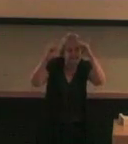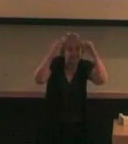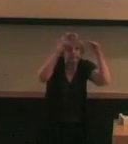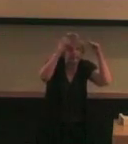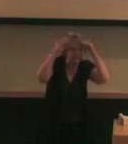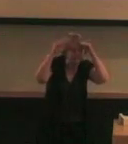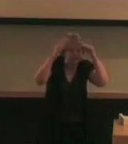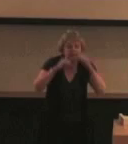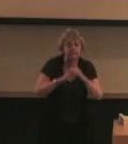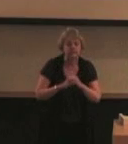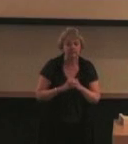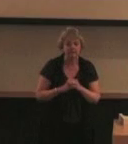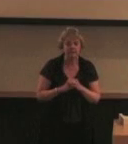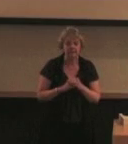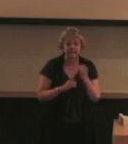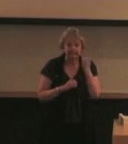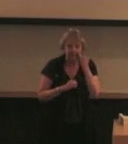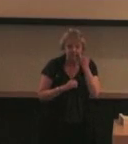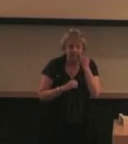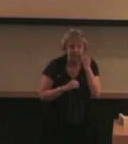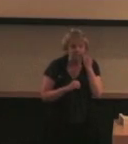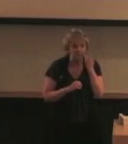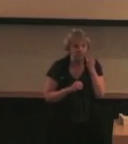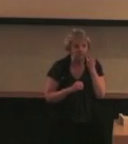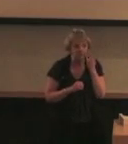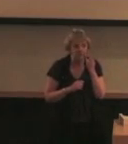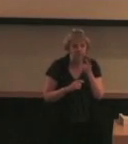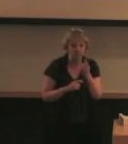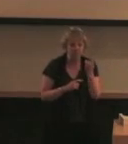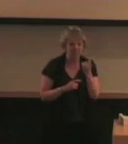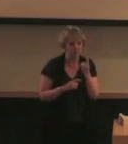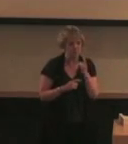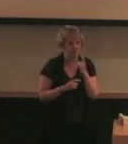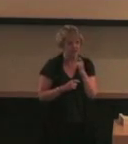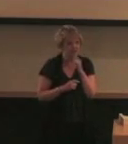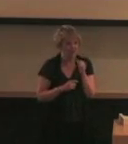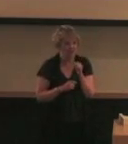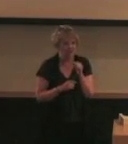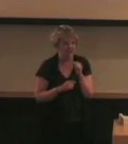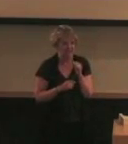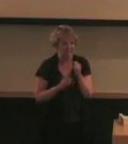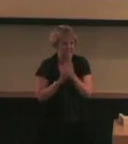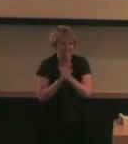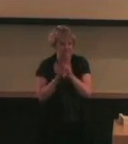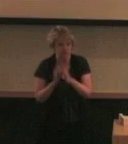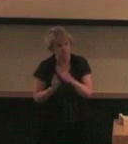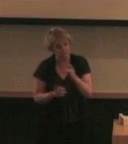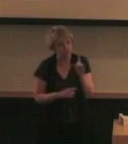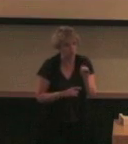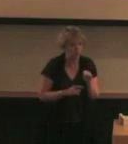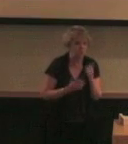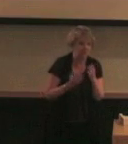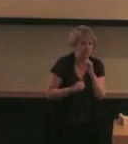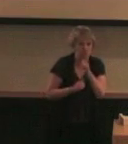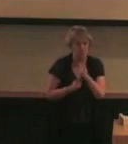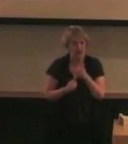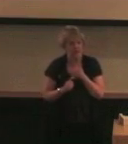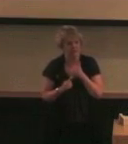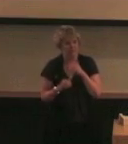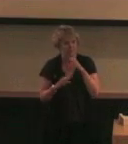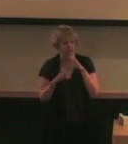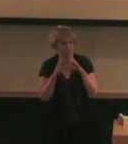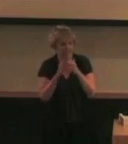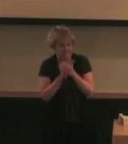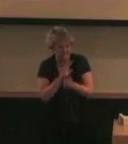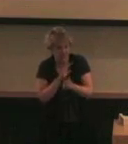So if you probably have someone maybe not as skilled as an interpreter, maybe you do, maybe you don't, or maybe the person